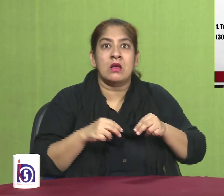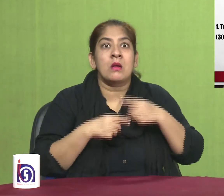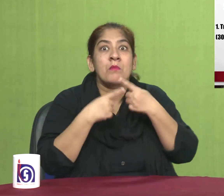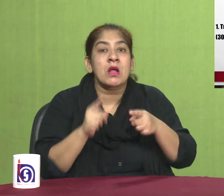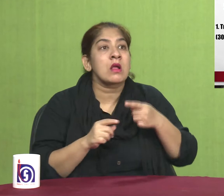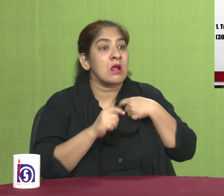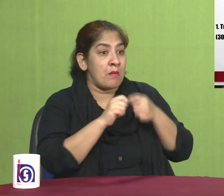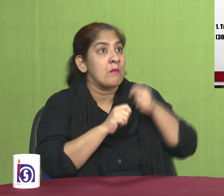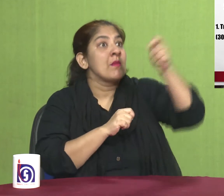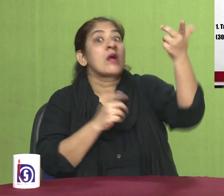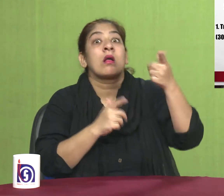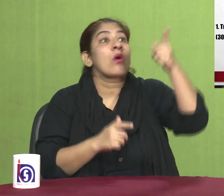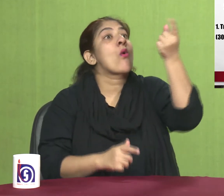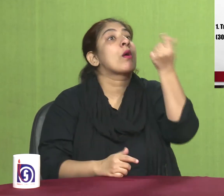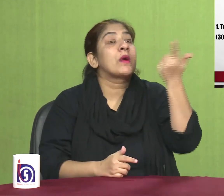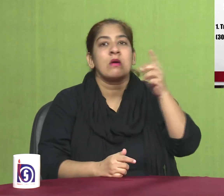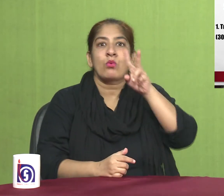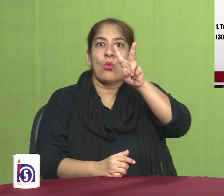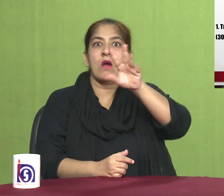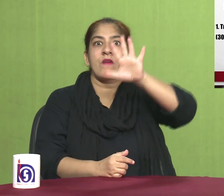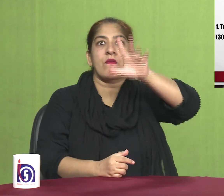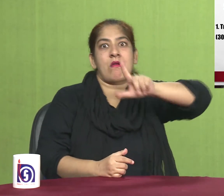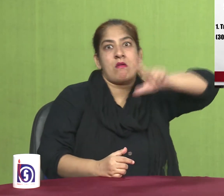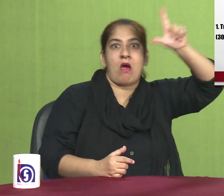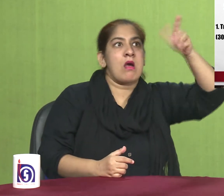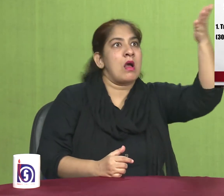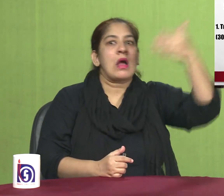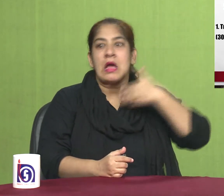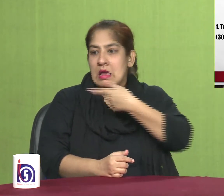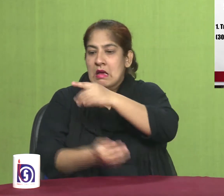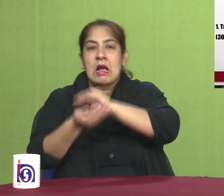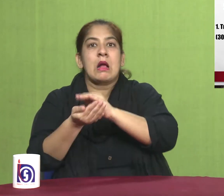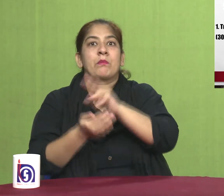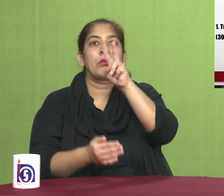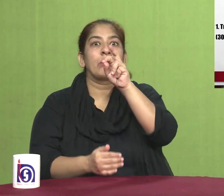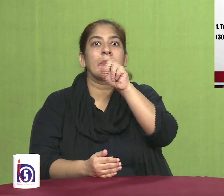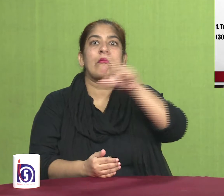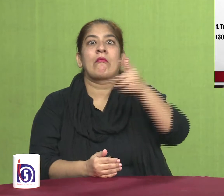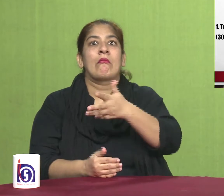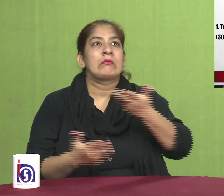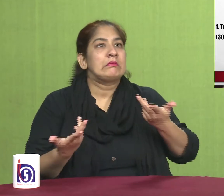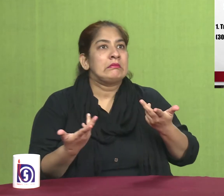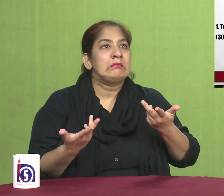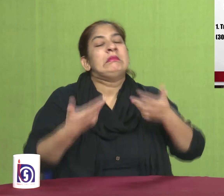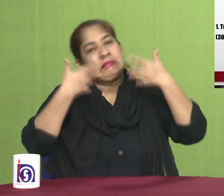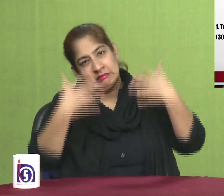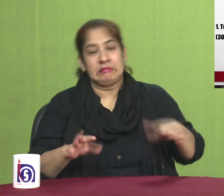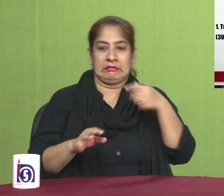buy some property, but I need a loan for this and I have a less amount with